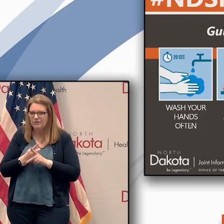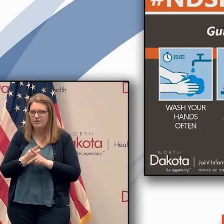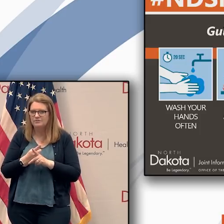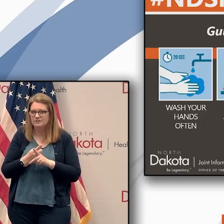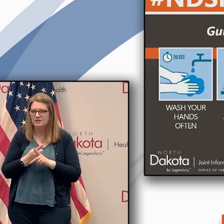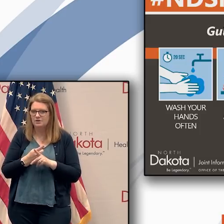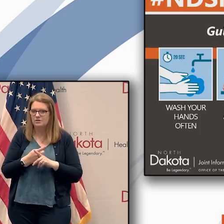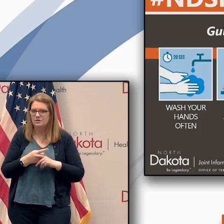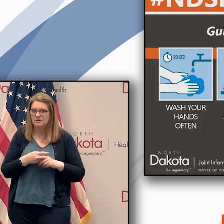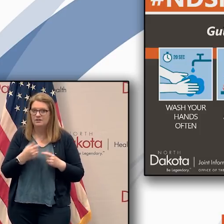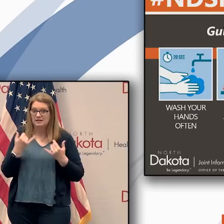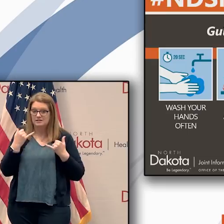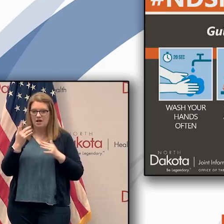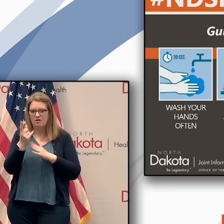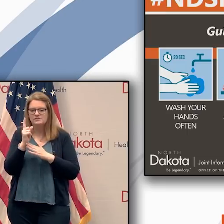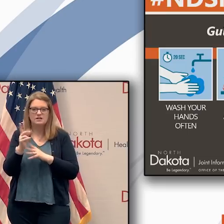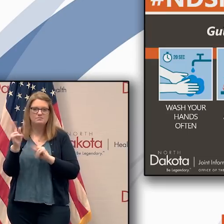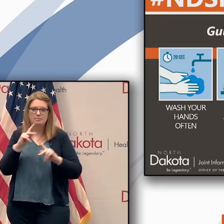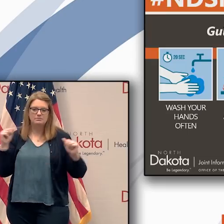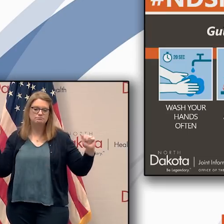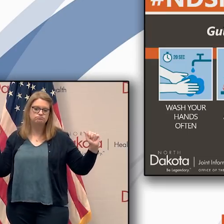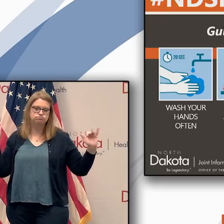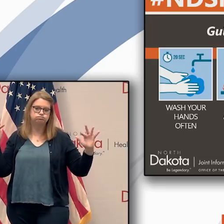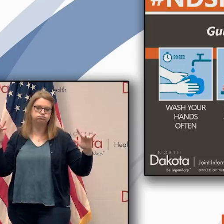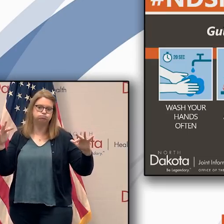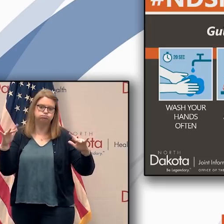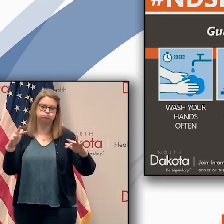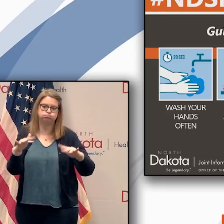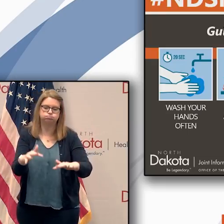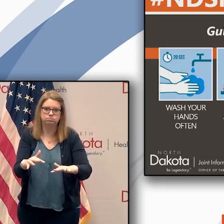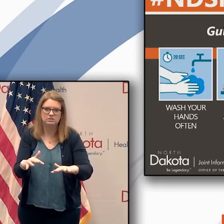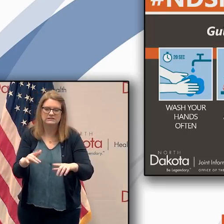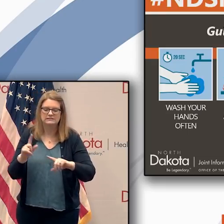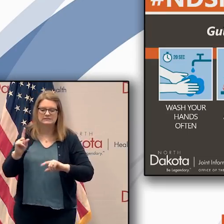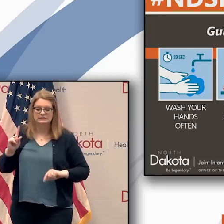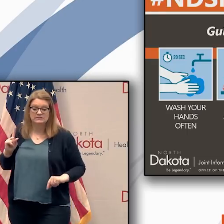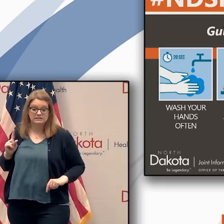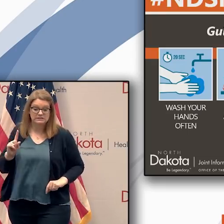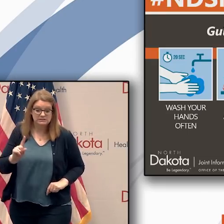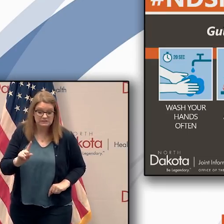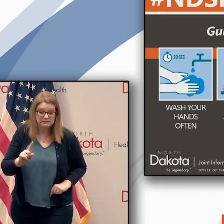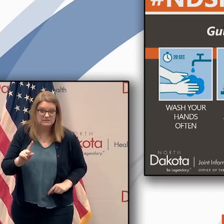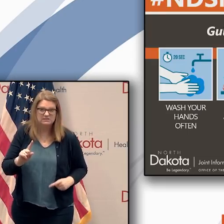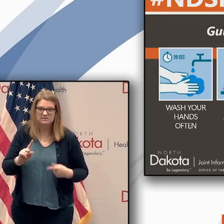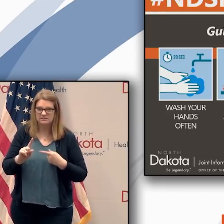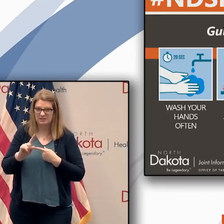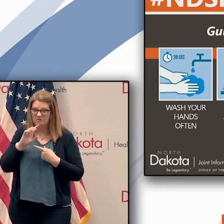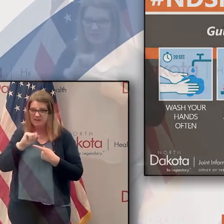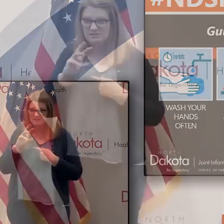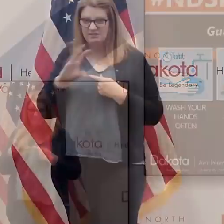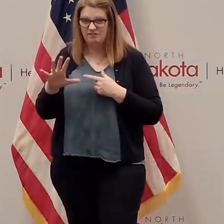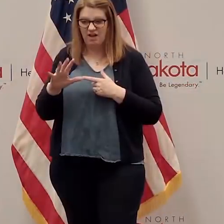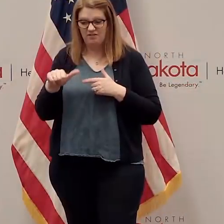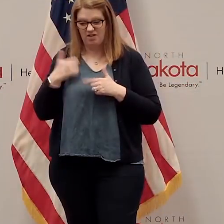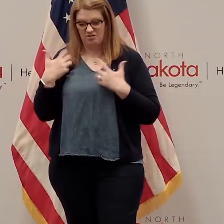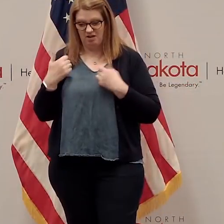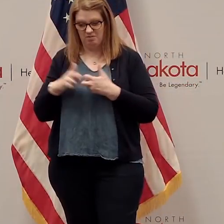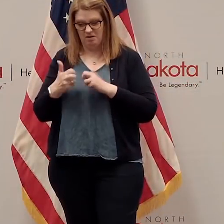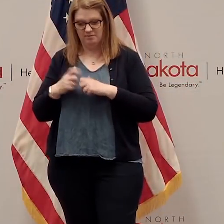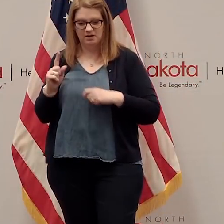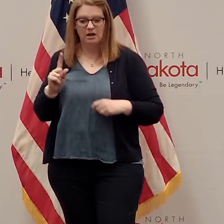lots of people that are outside your own pod or family group are congregating, to protect yourself. Because once we start